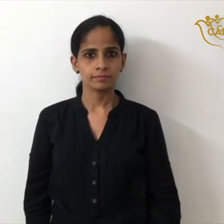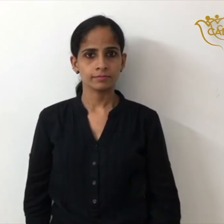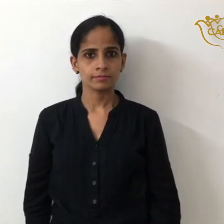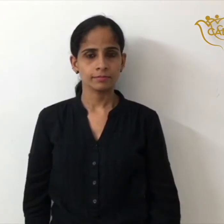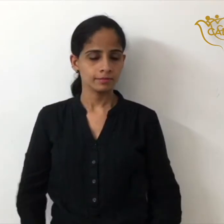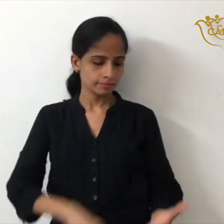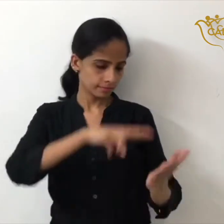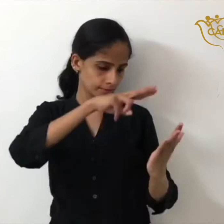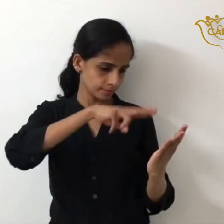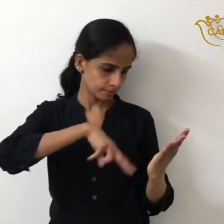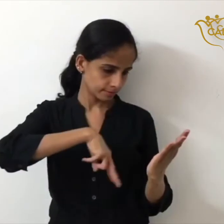read